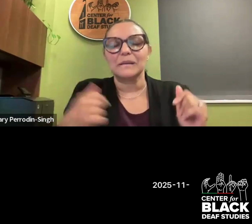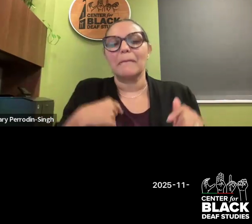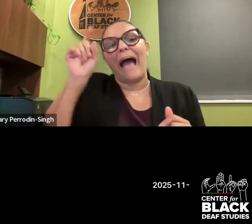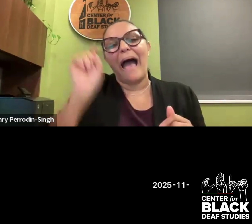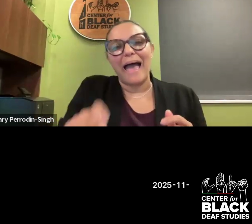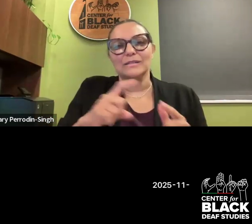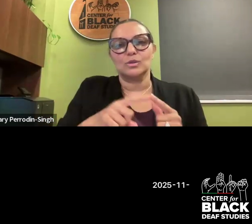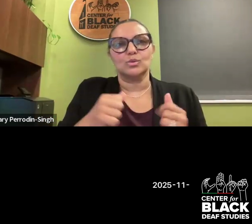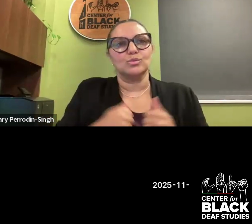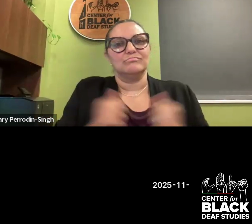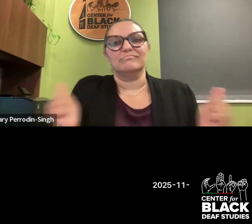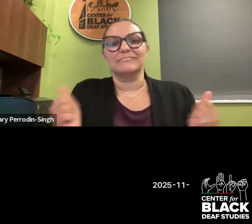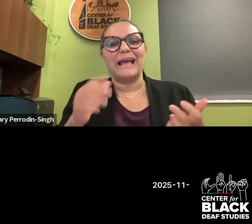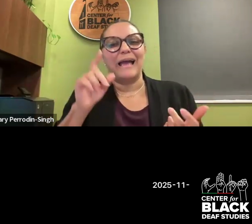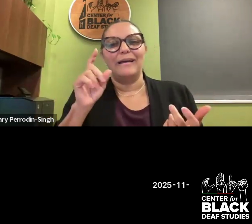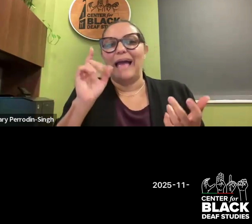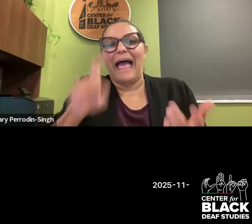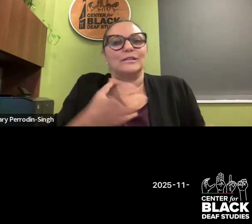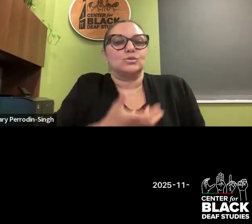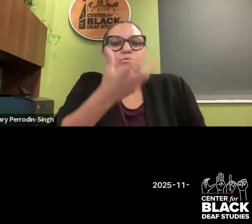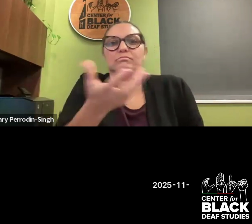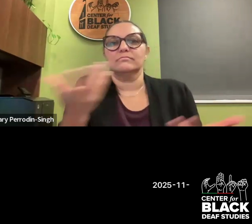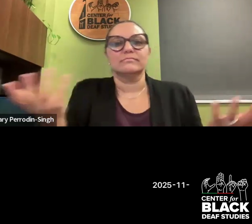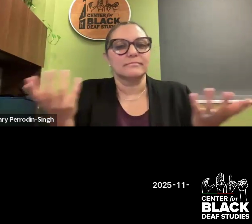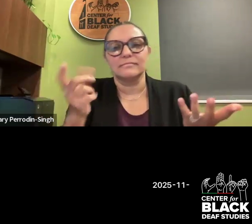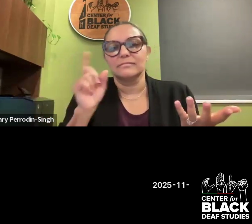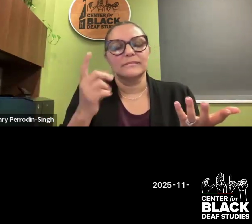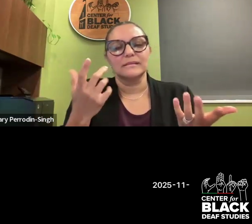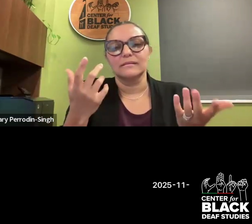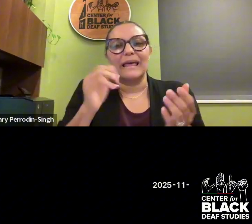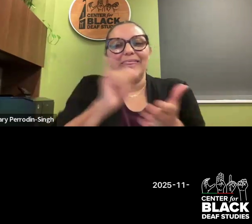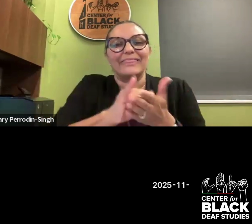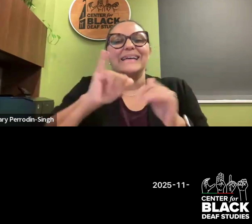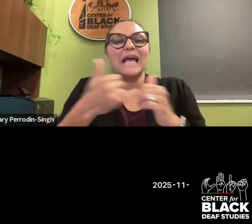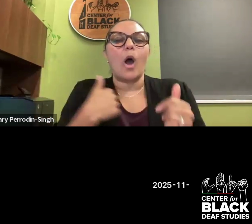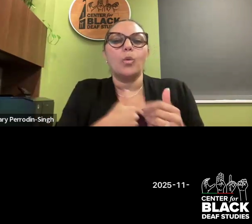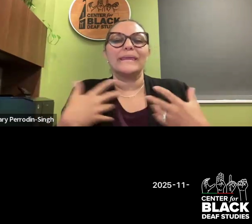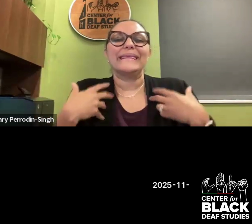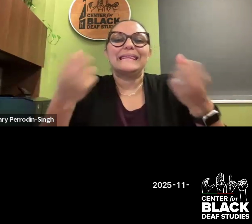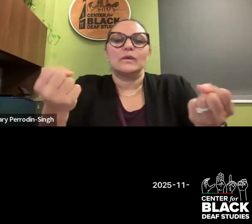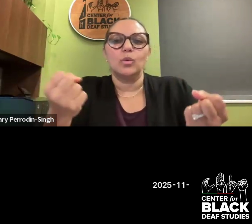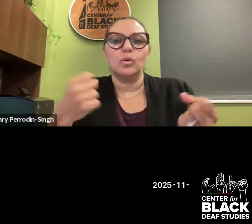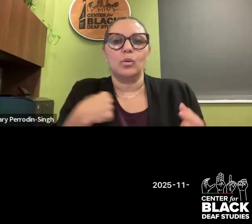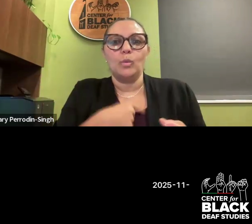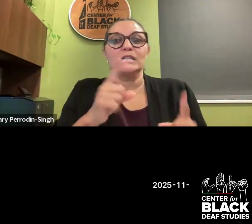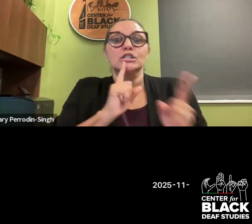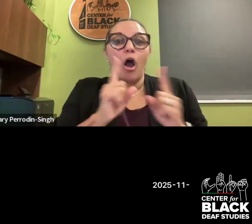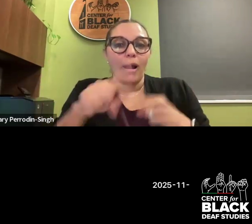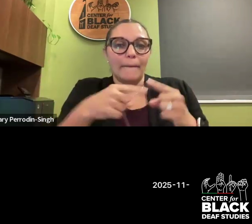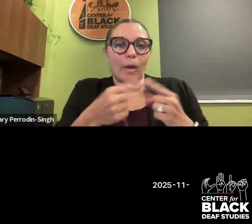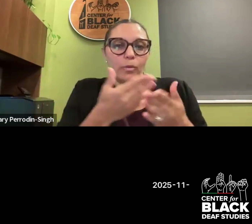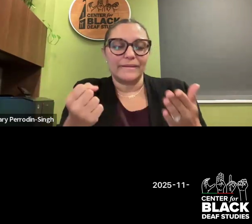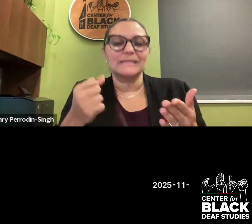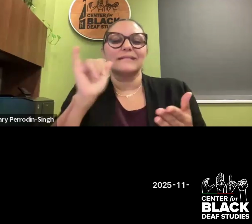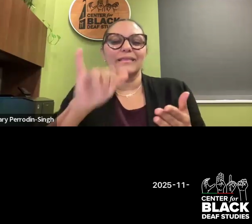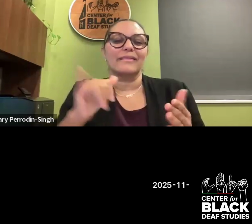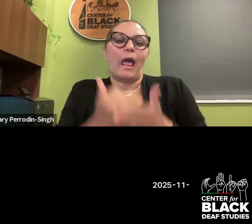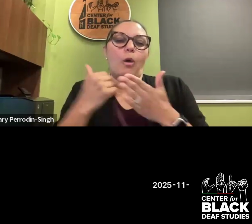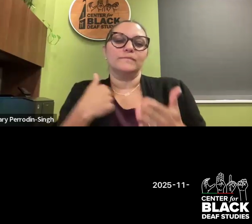also harm and trigger other people, but I had to be vulnerable. I had to share my story. And I